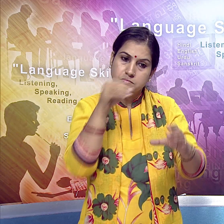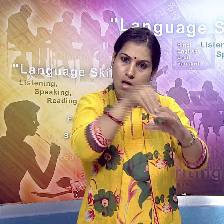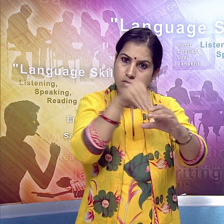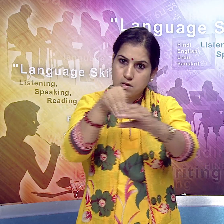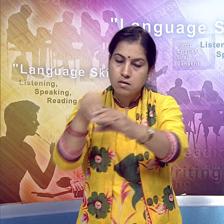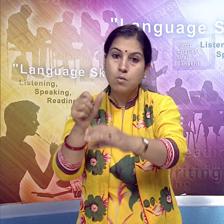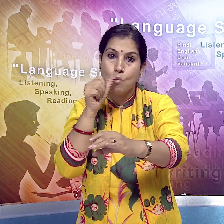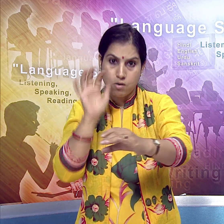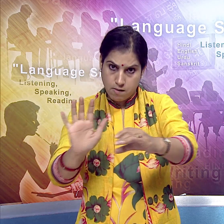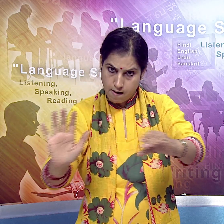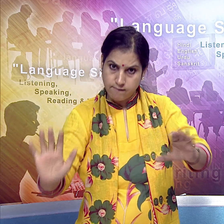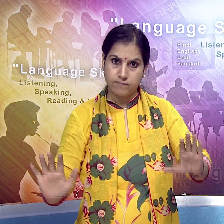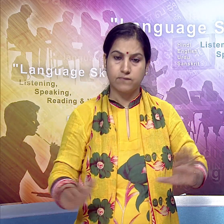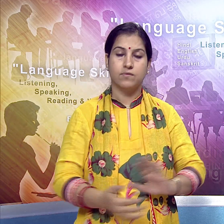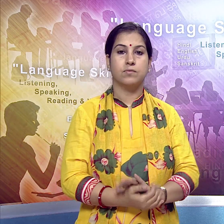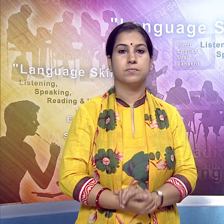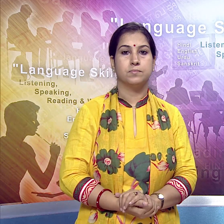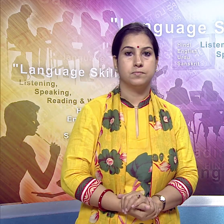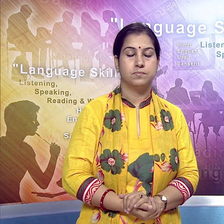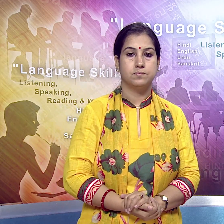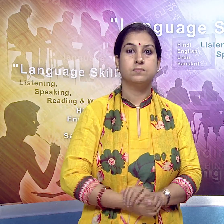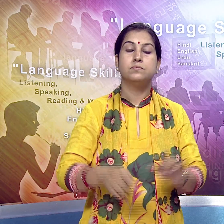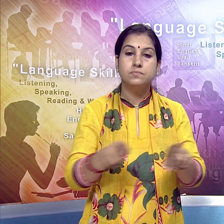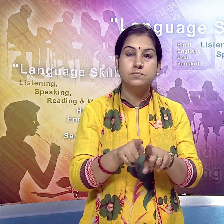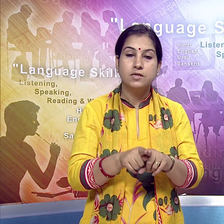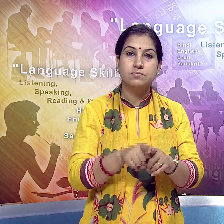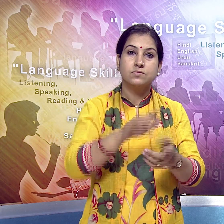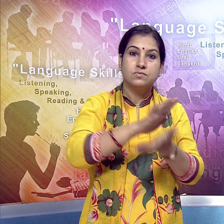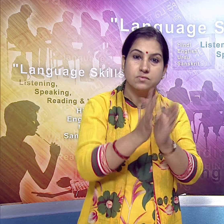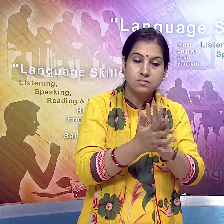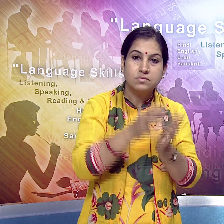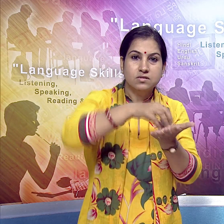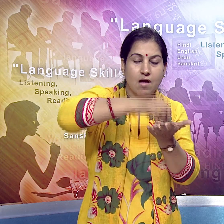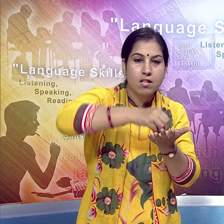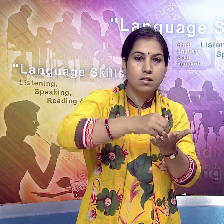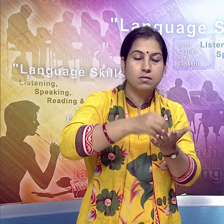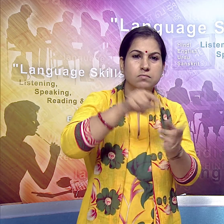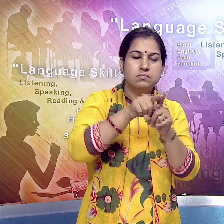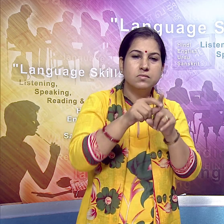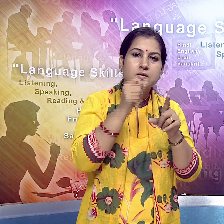more amount of water and cereals and pulses contain less amount of water.